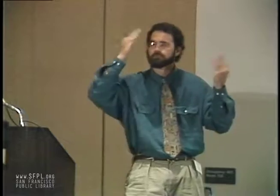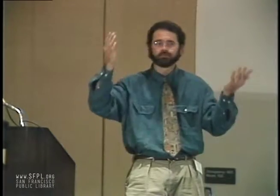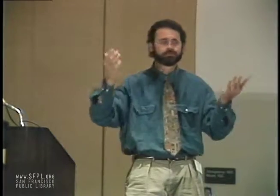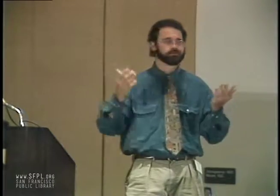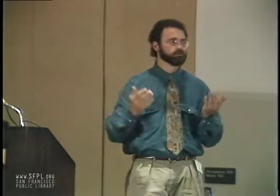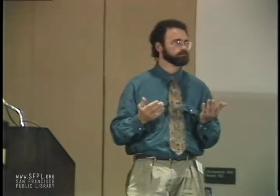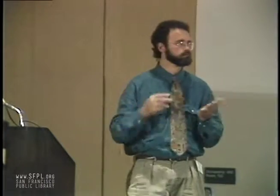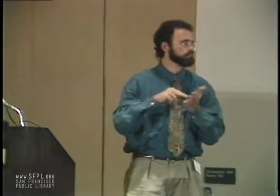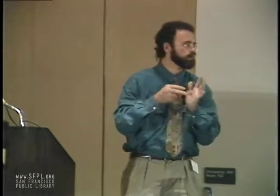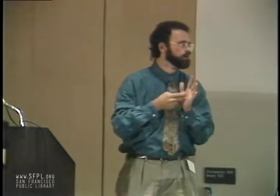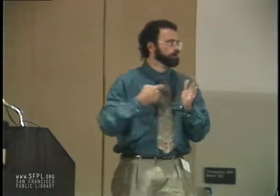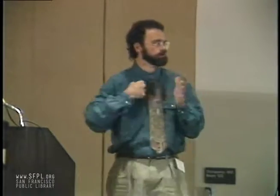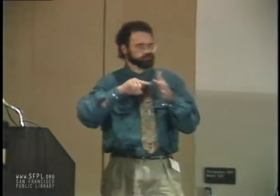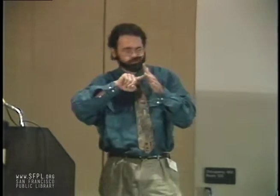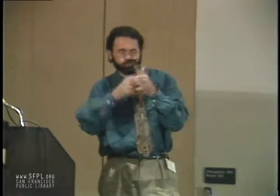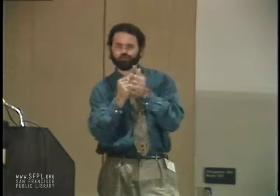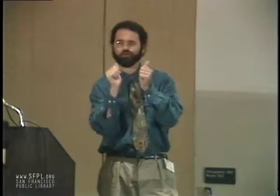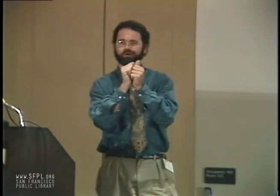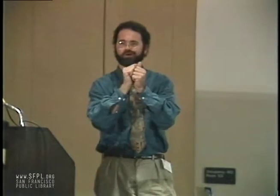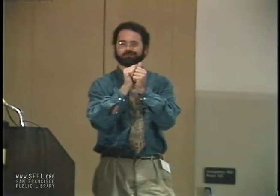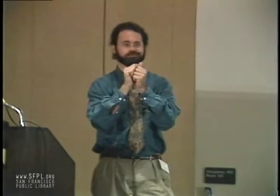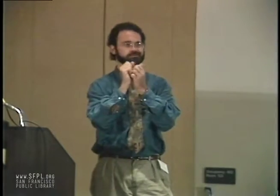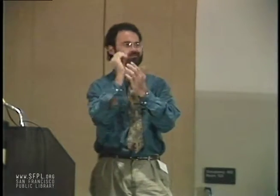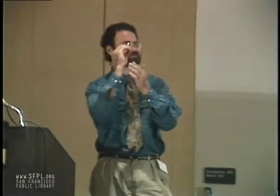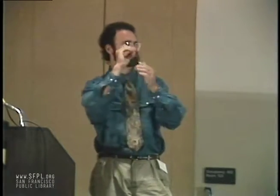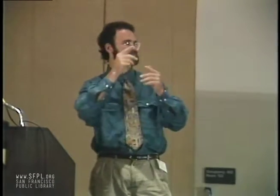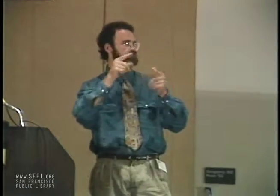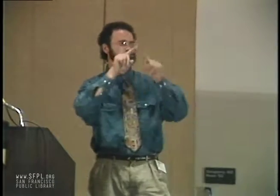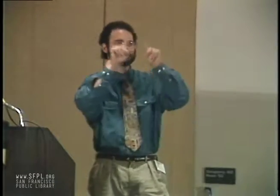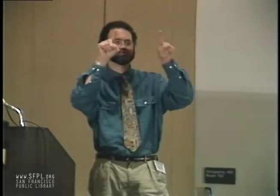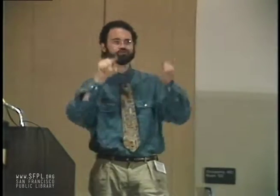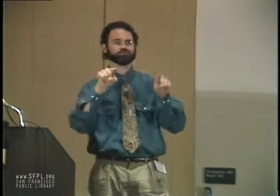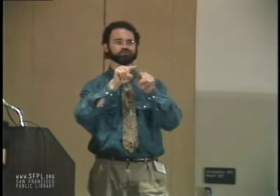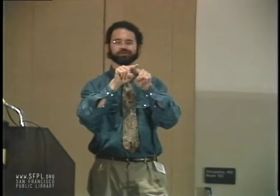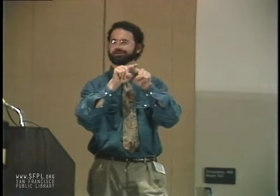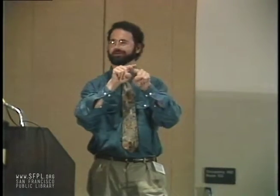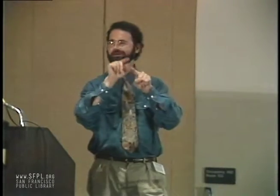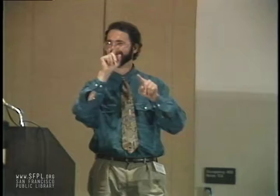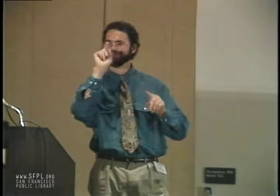It also teaches me how to conduct my life as a deaf person.